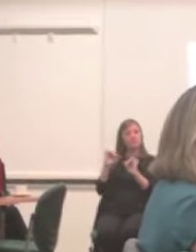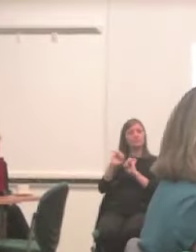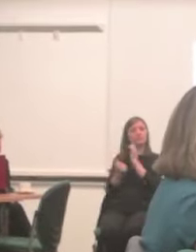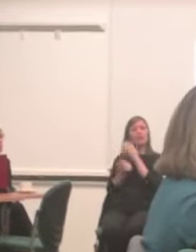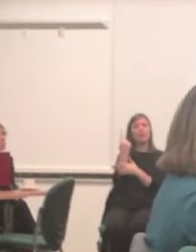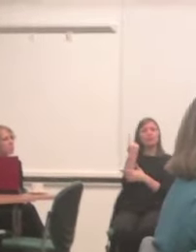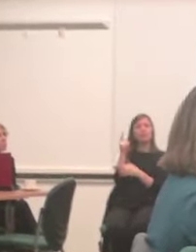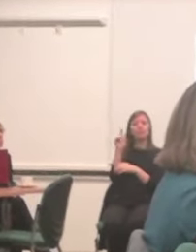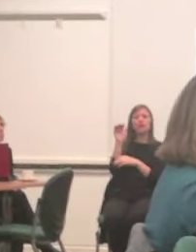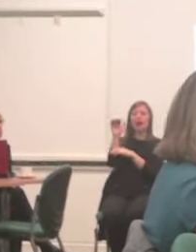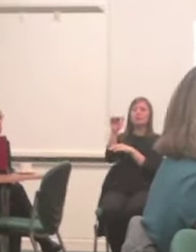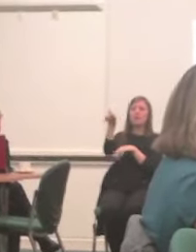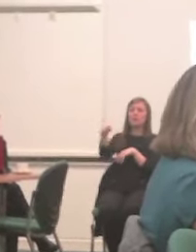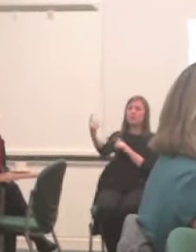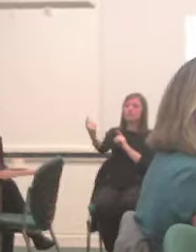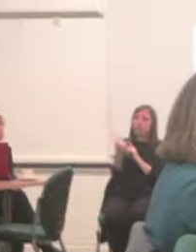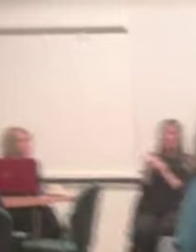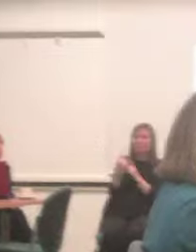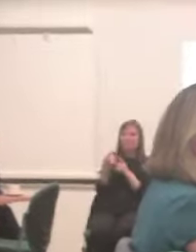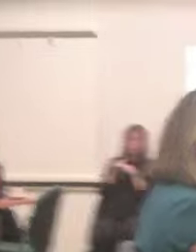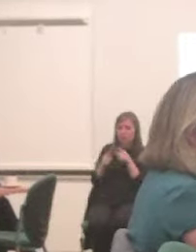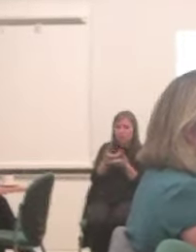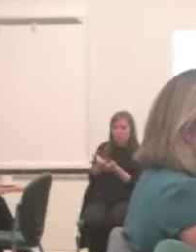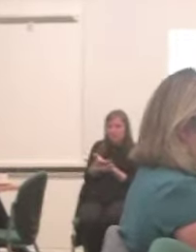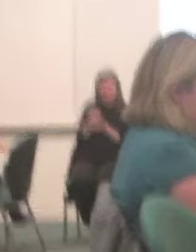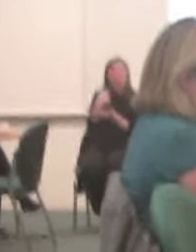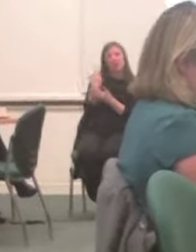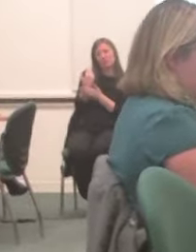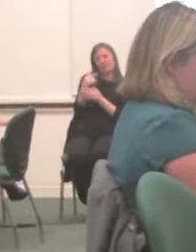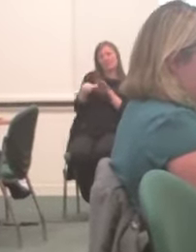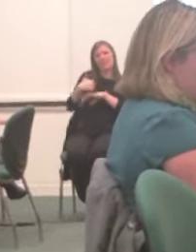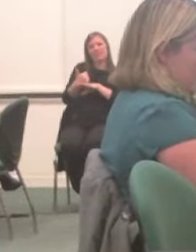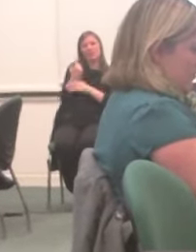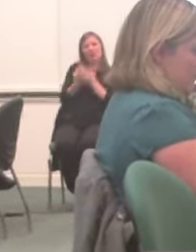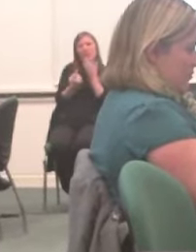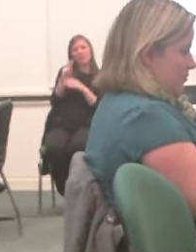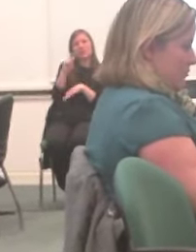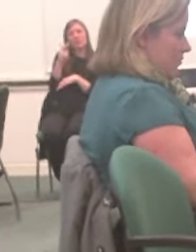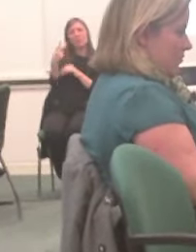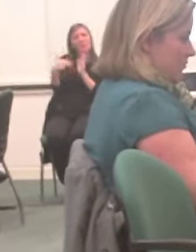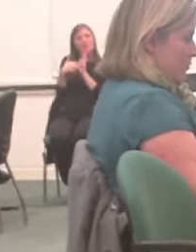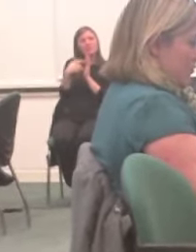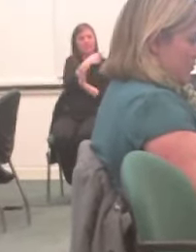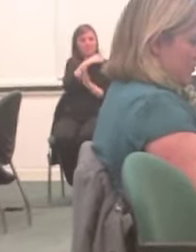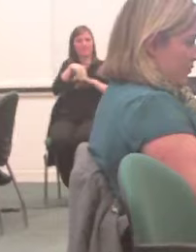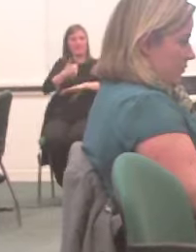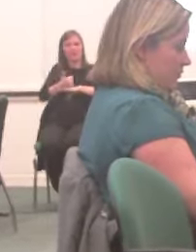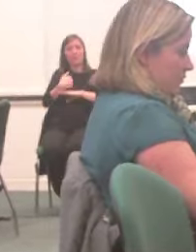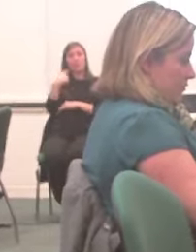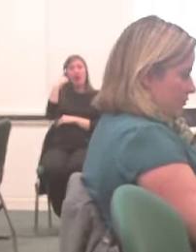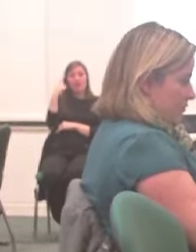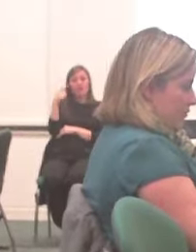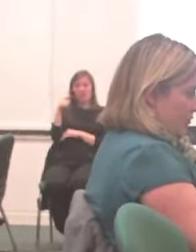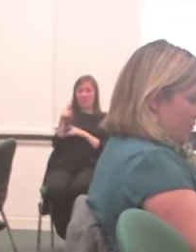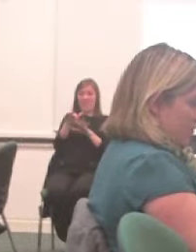tried to kind of talk with that group. But the site hasn't been going that long, it's been going for a couple of months. Right. But I suppose they are there